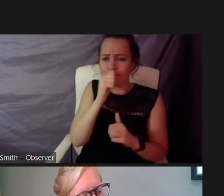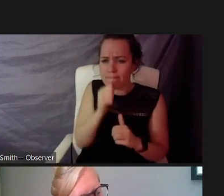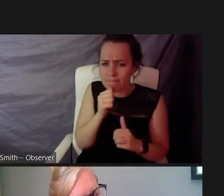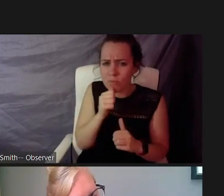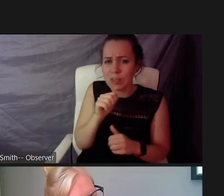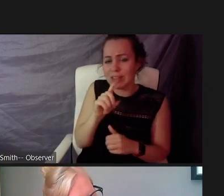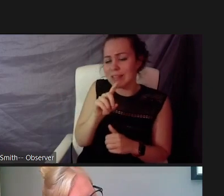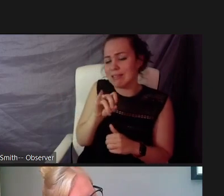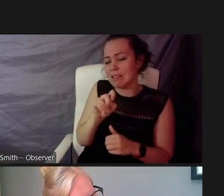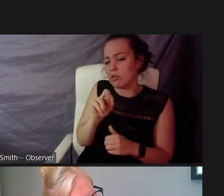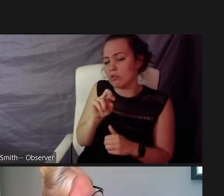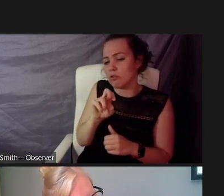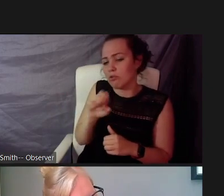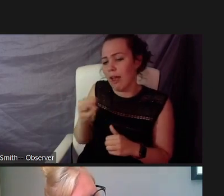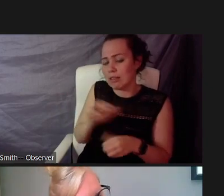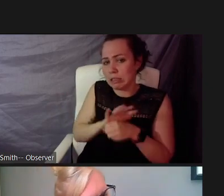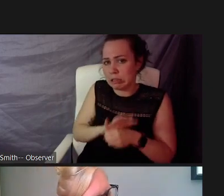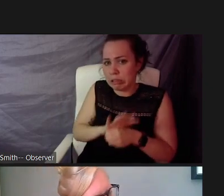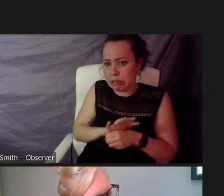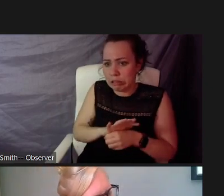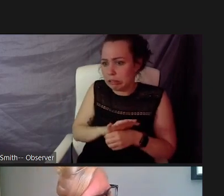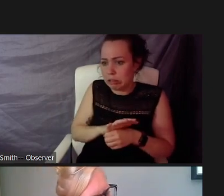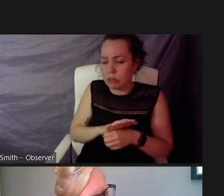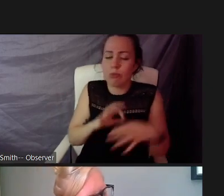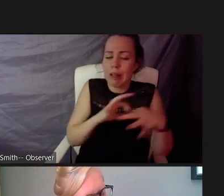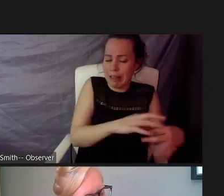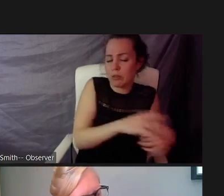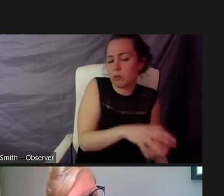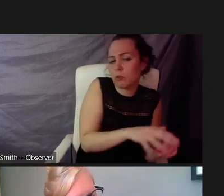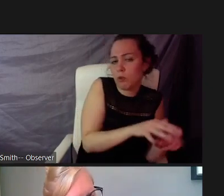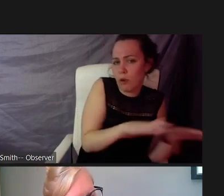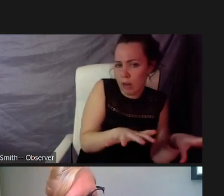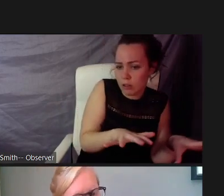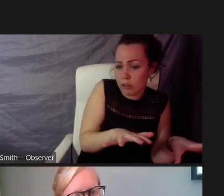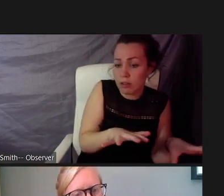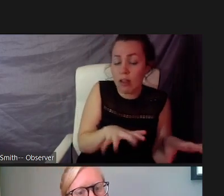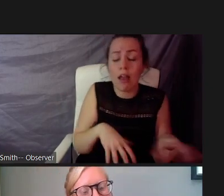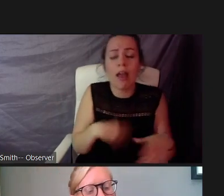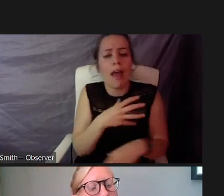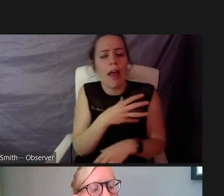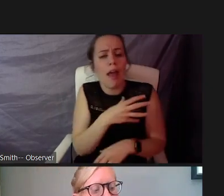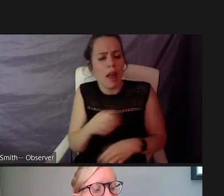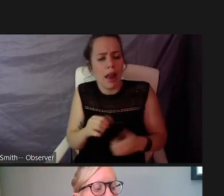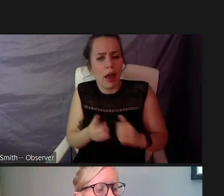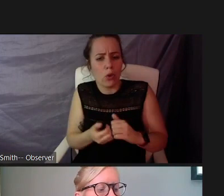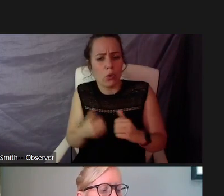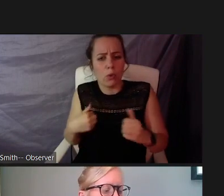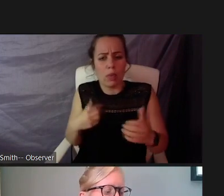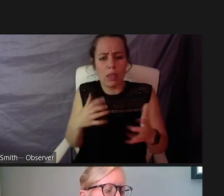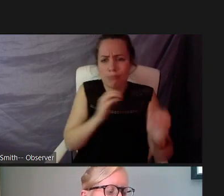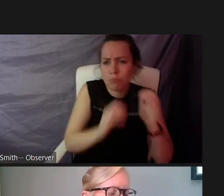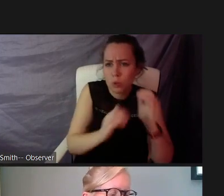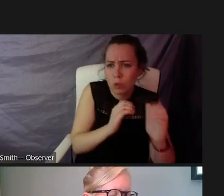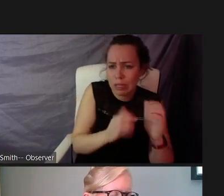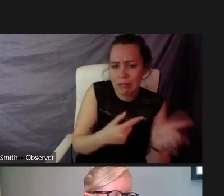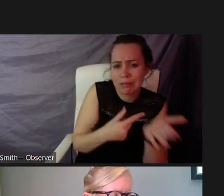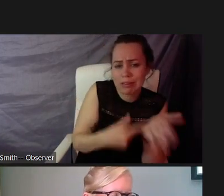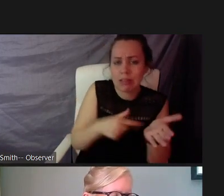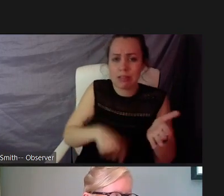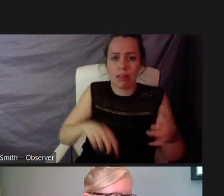that about the coronavirus? And how to talk with children about